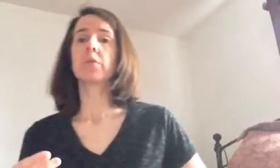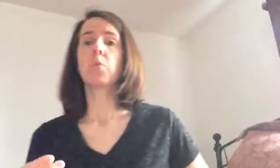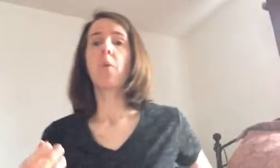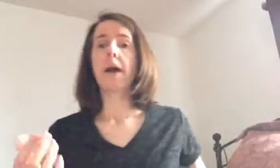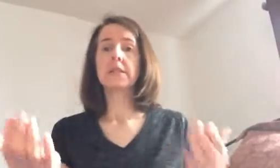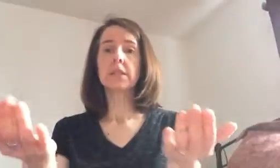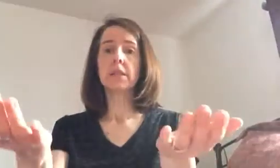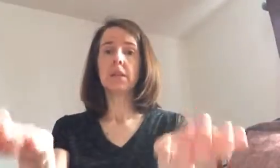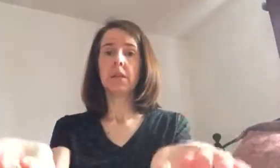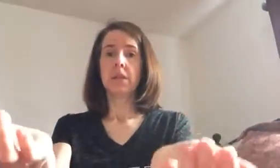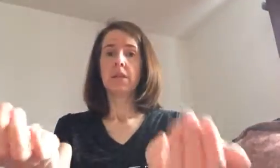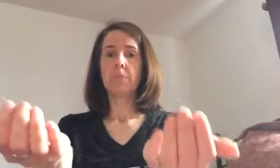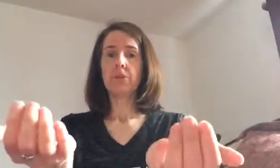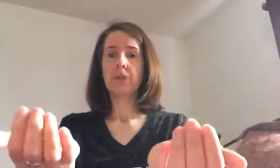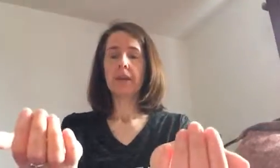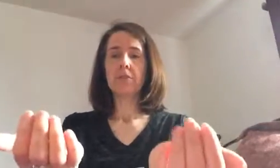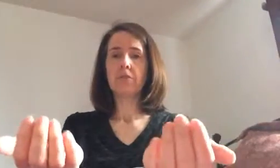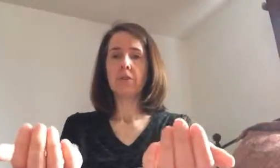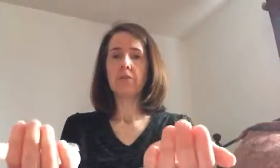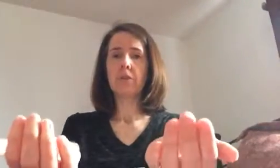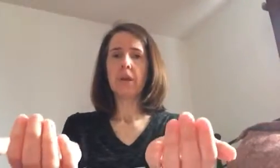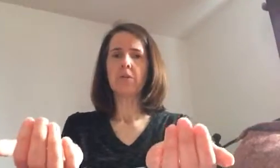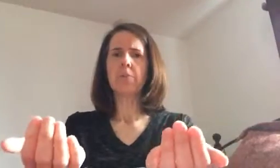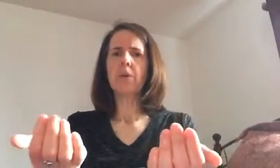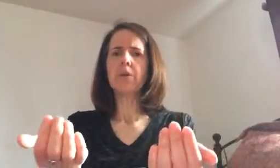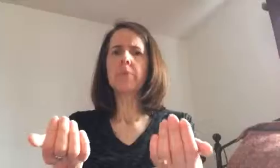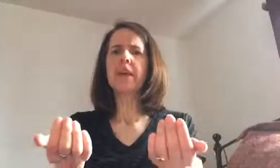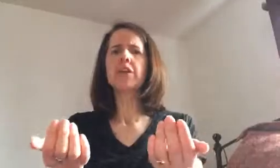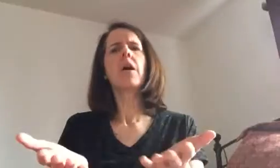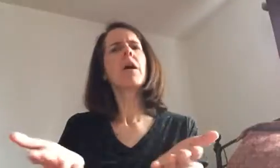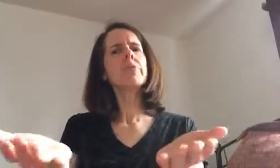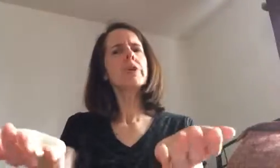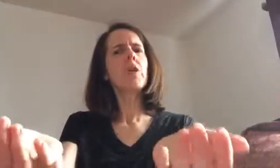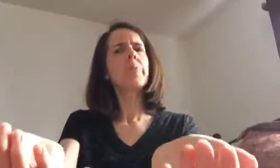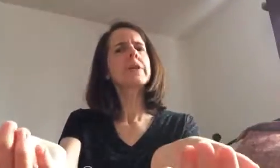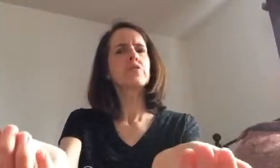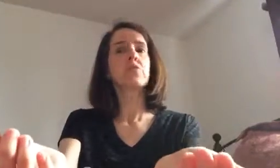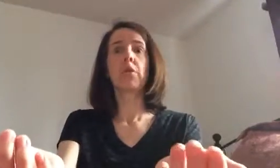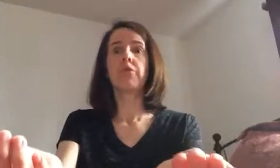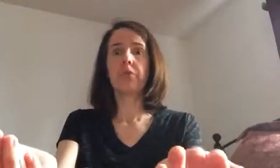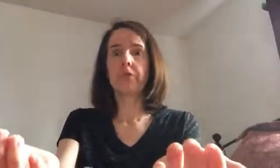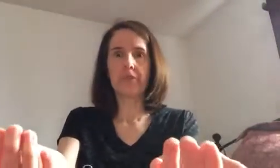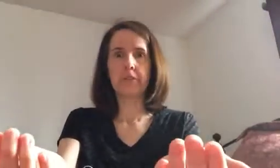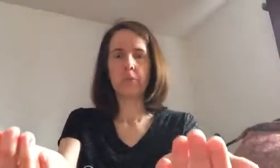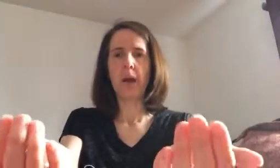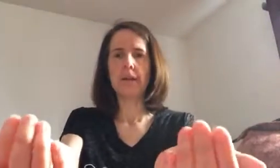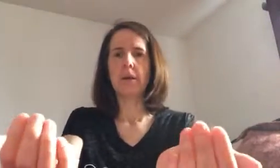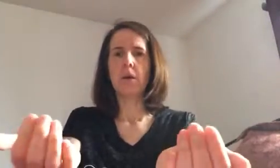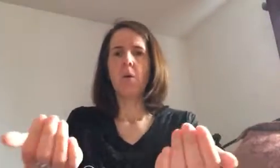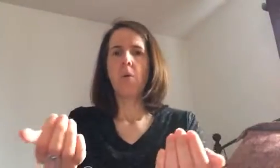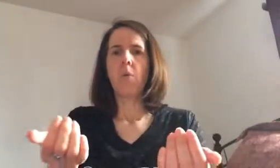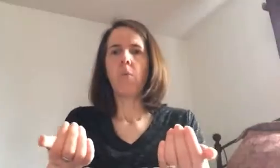learned want. You put your hands in front of you and you pull them like almost like you're opening a drawer full of things you want.